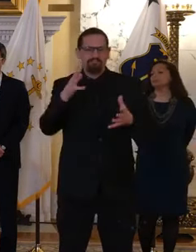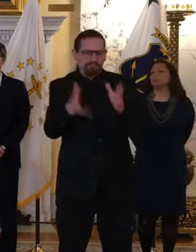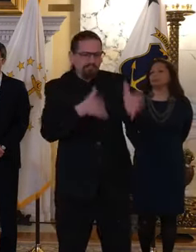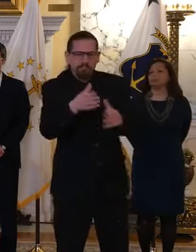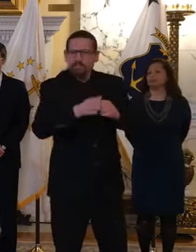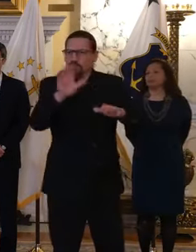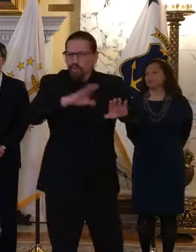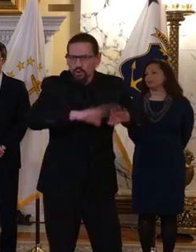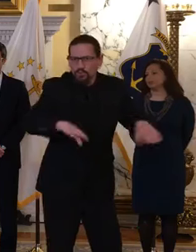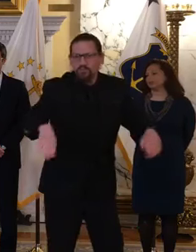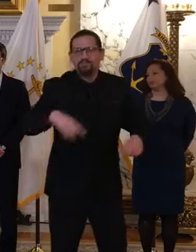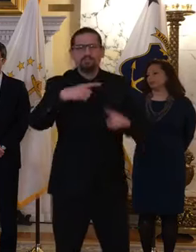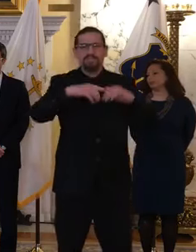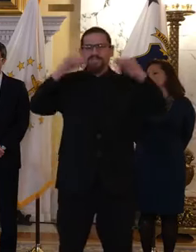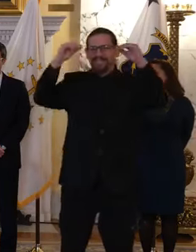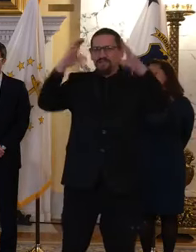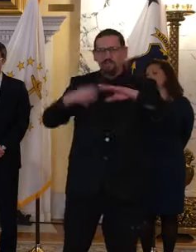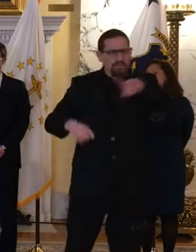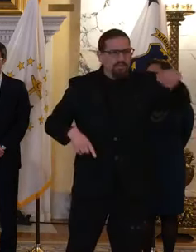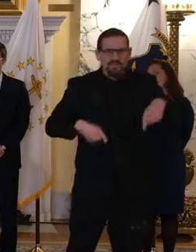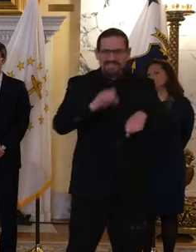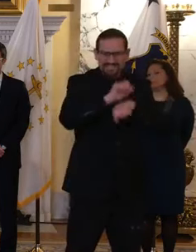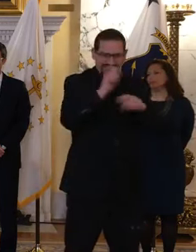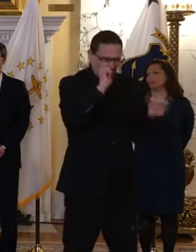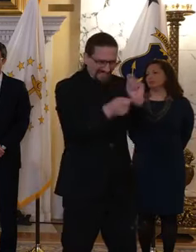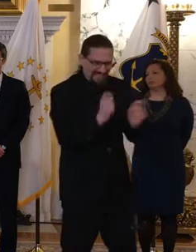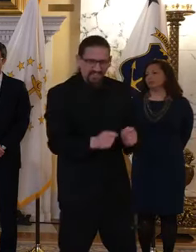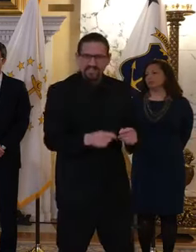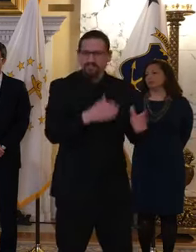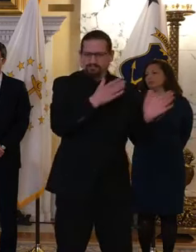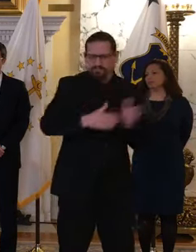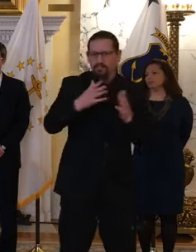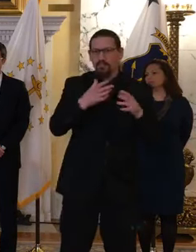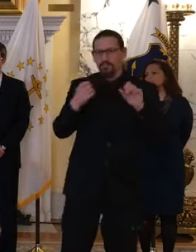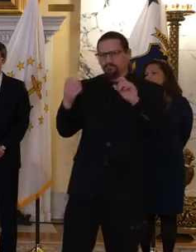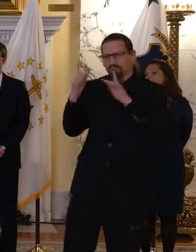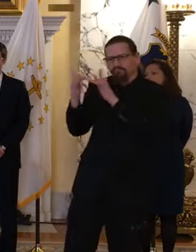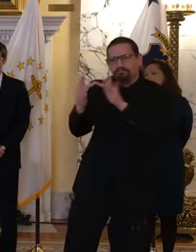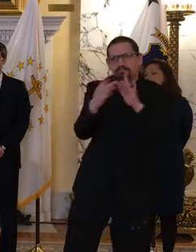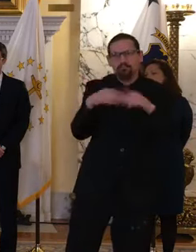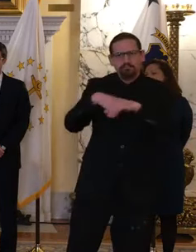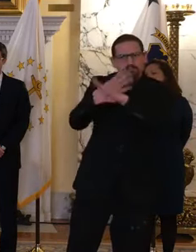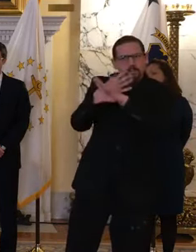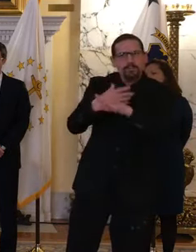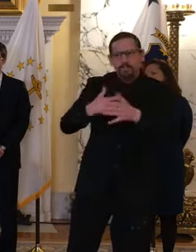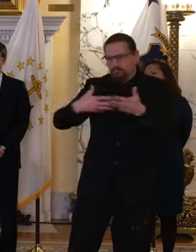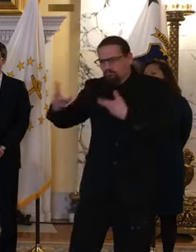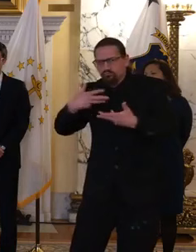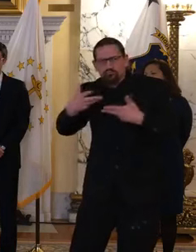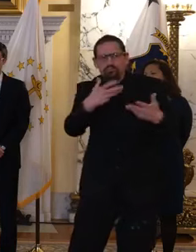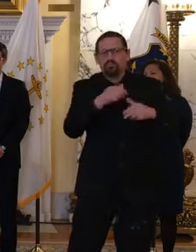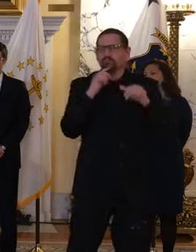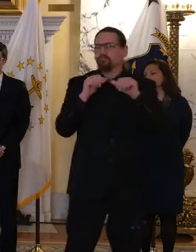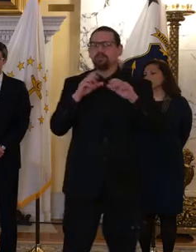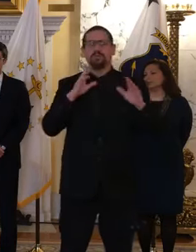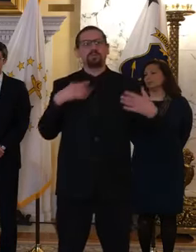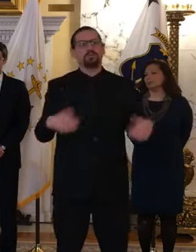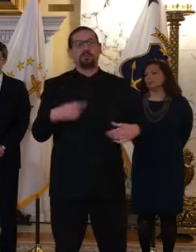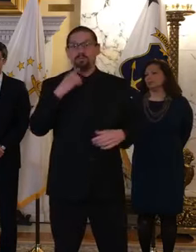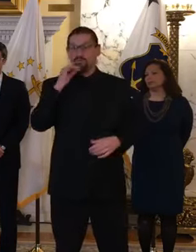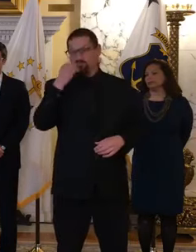It's difficult, it's disruptive, it's particularly difficult for the most vulnerable, but as I said when I made the